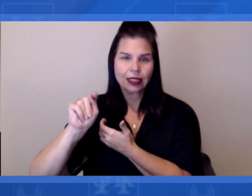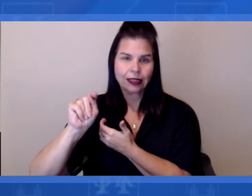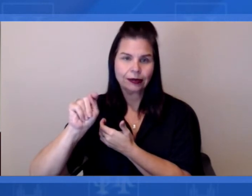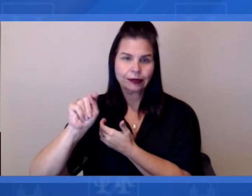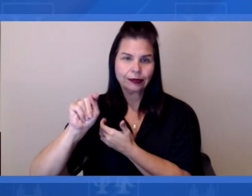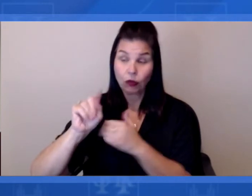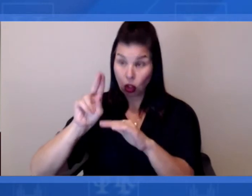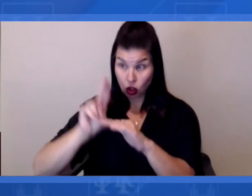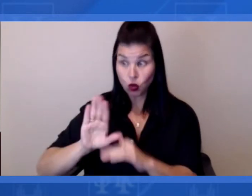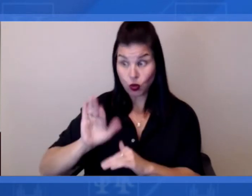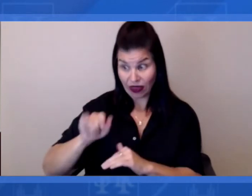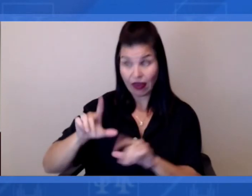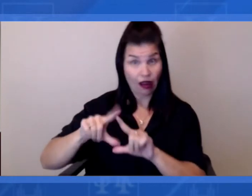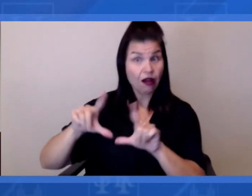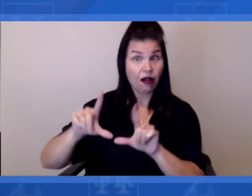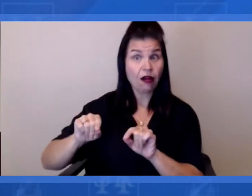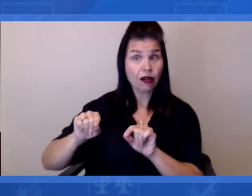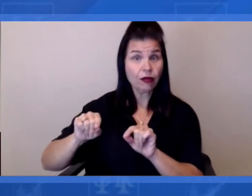using your Presto card.